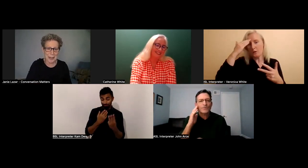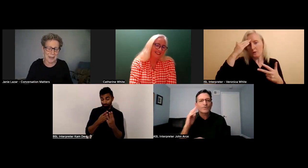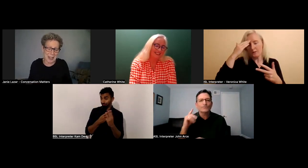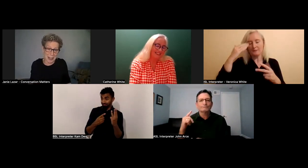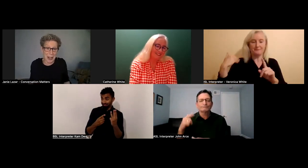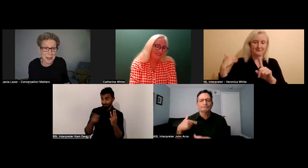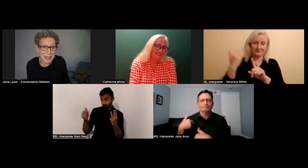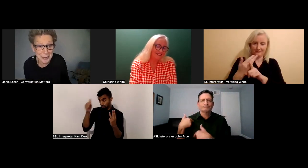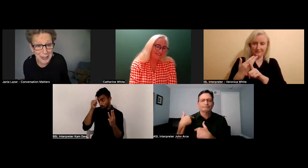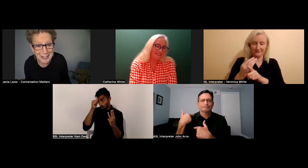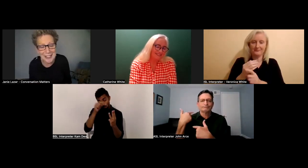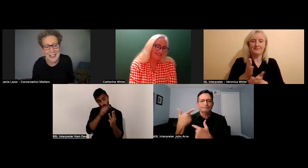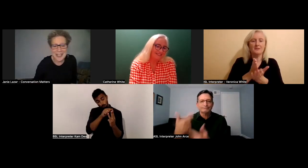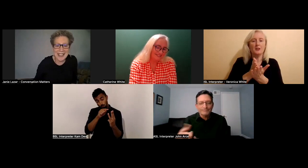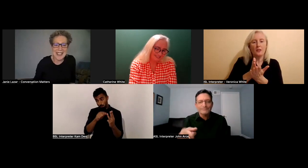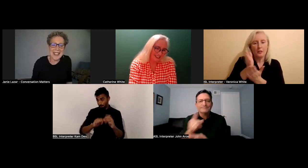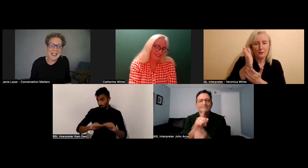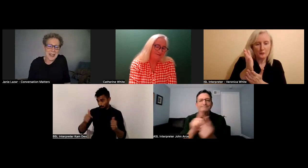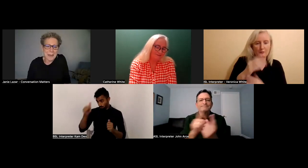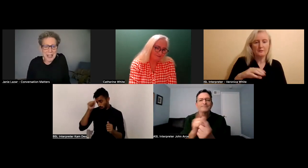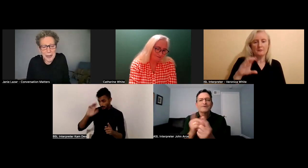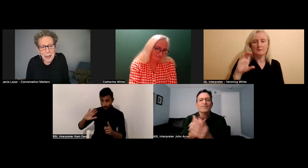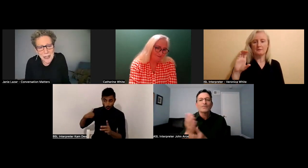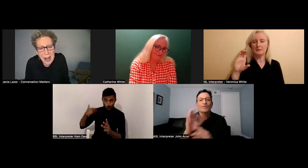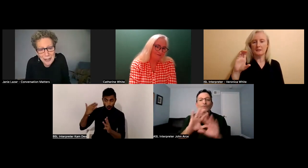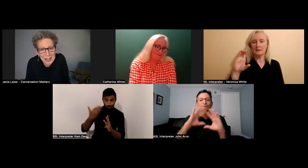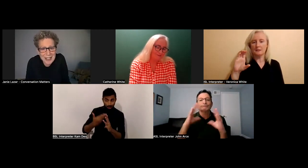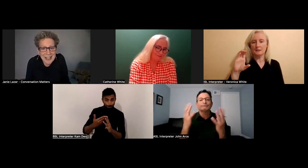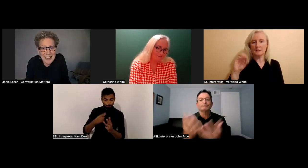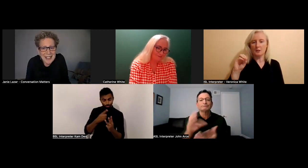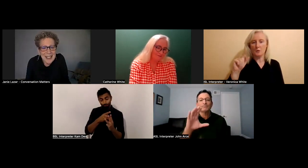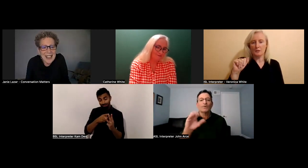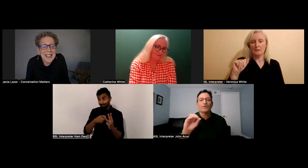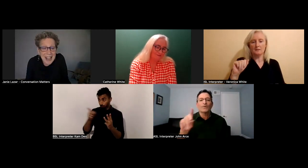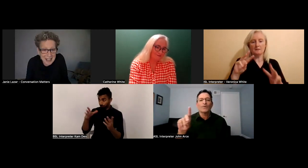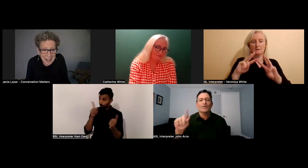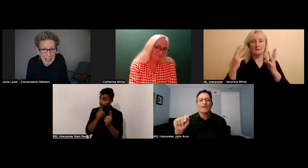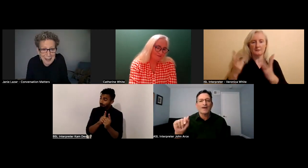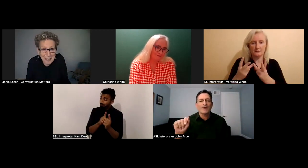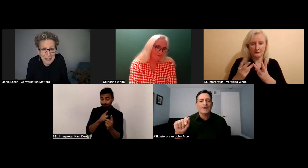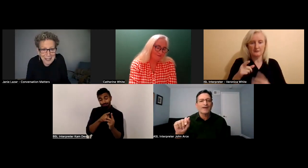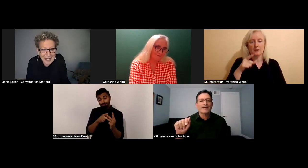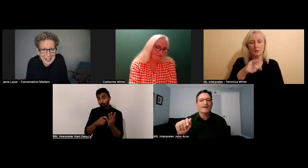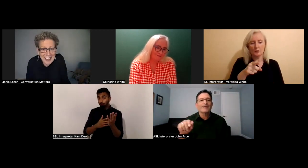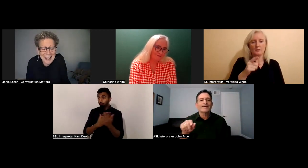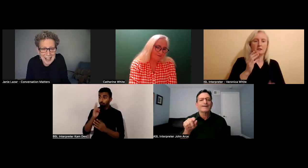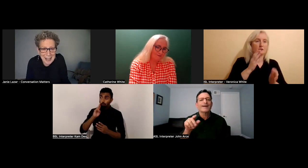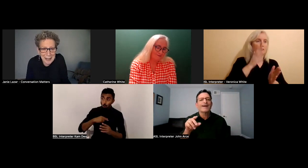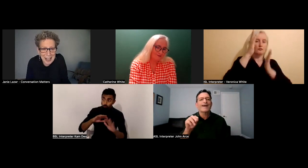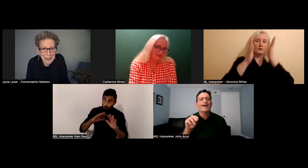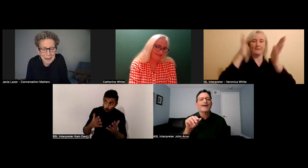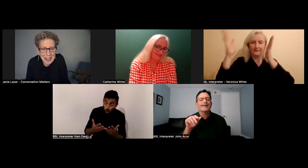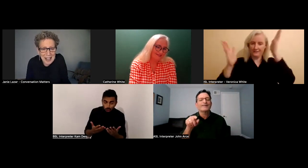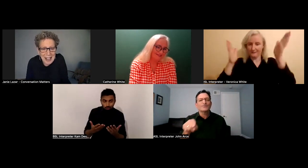through the Coda world. Yeah. You're somebody who has traveled extensively.